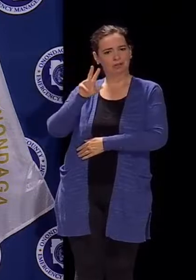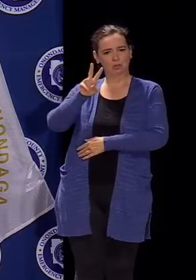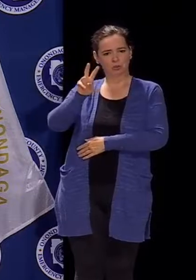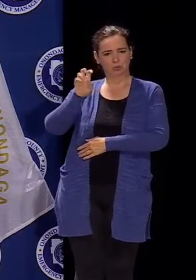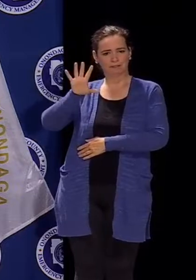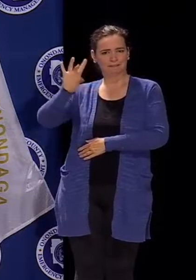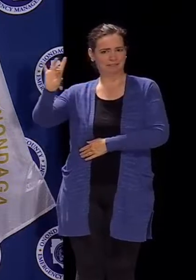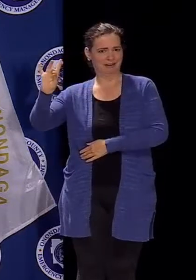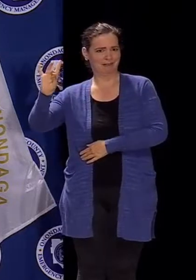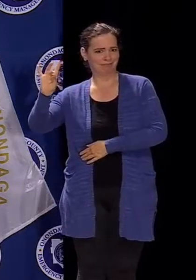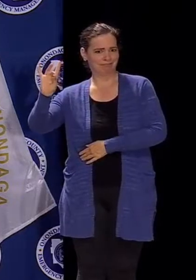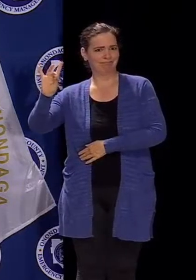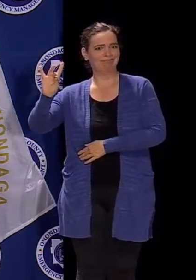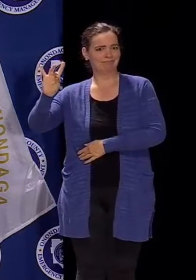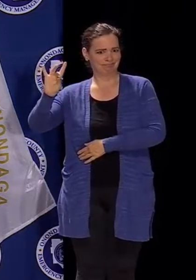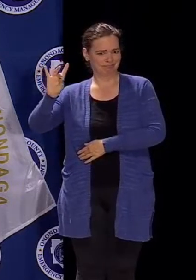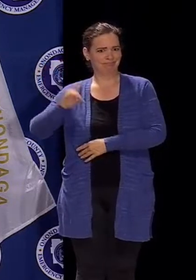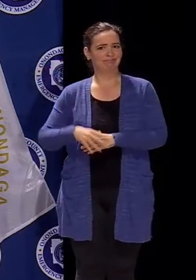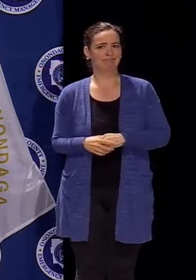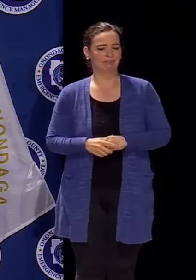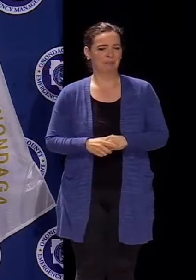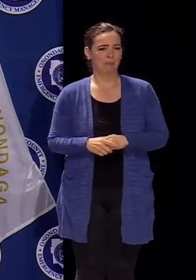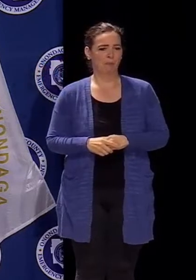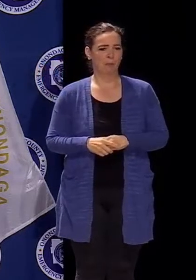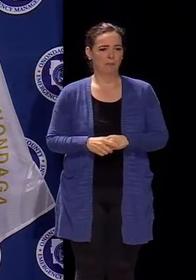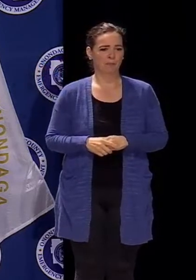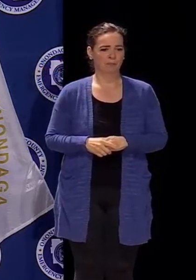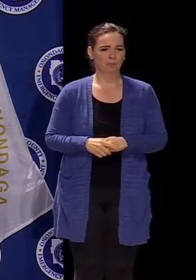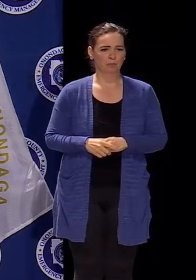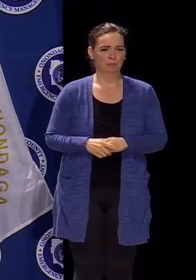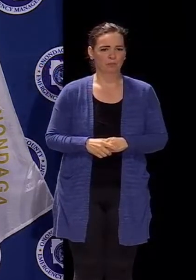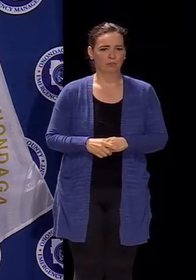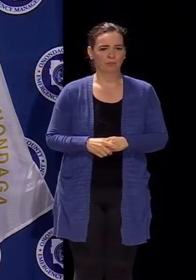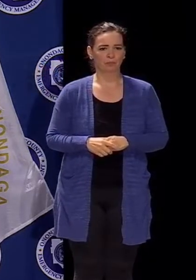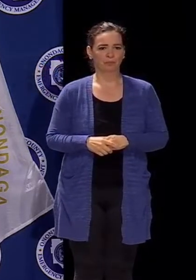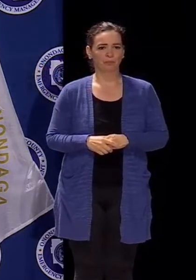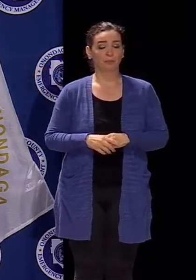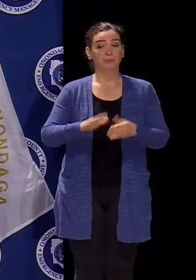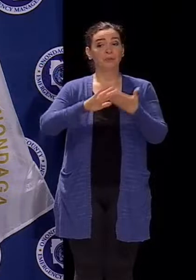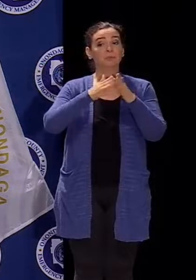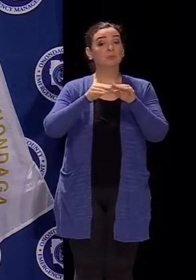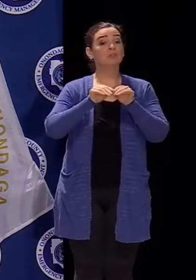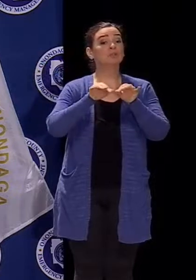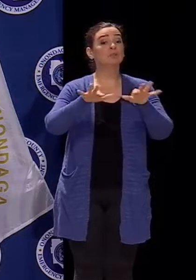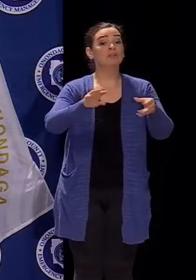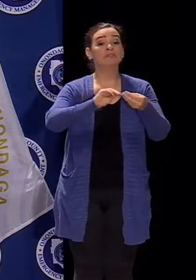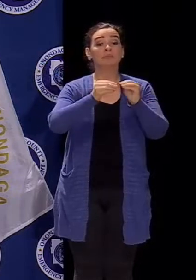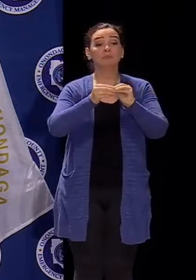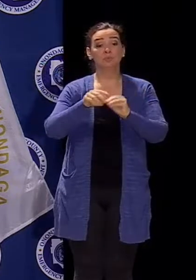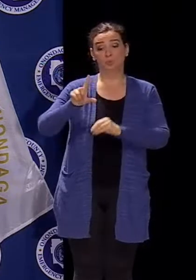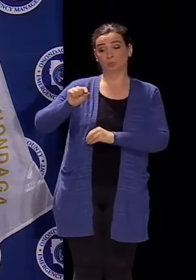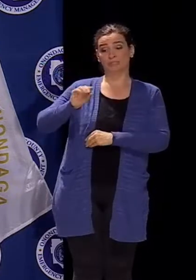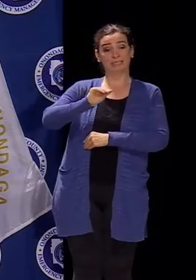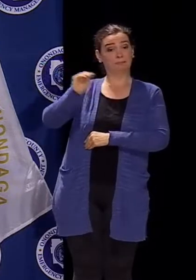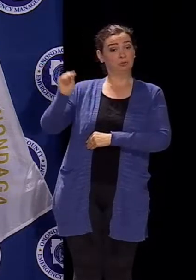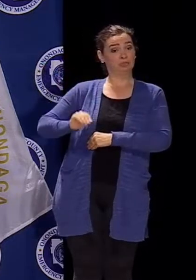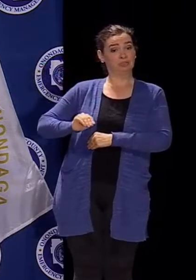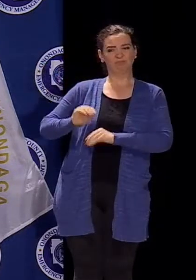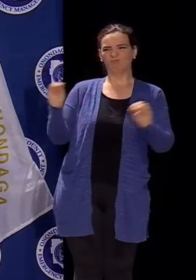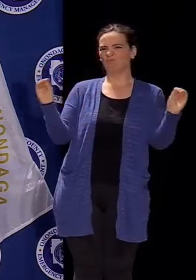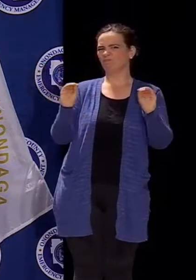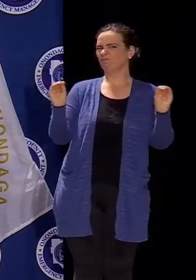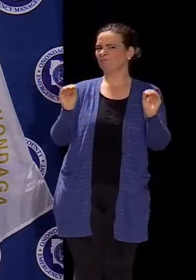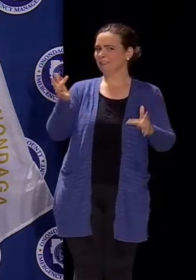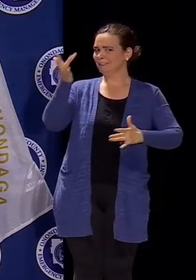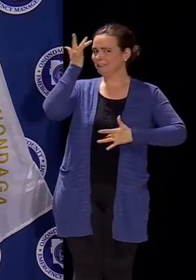because contacts they get symptoms. So out of our community spread numbers, 20% are asymptomatic. These